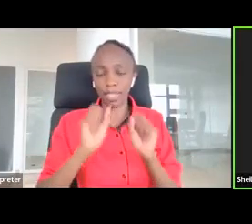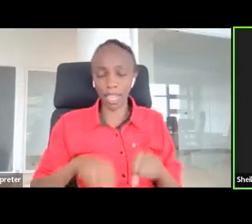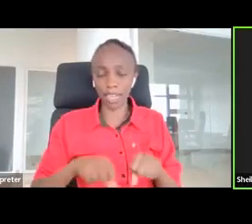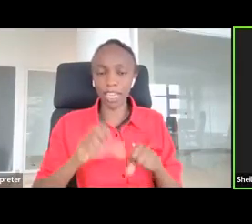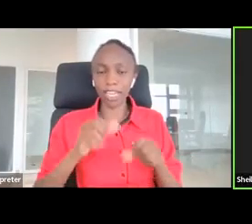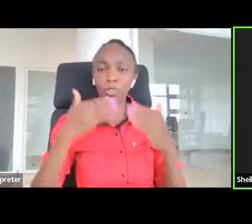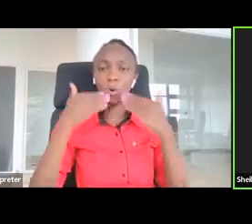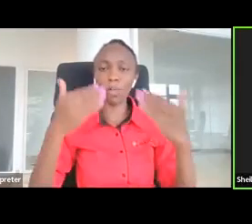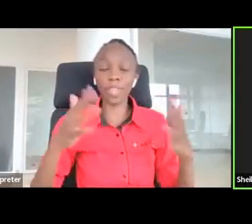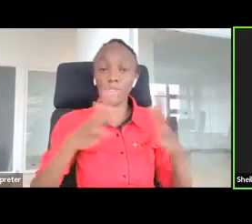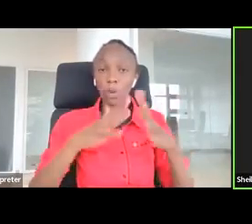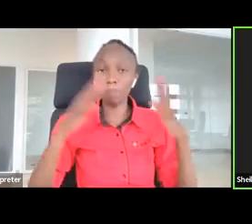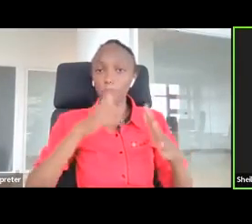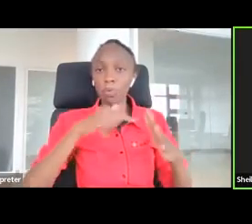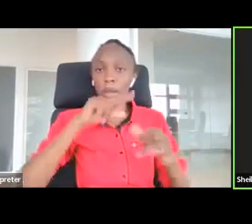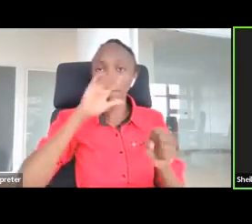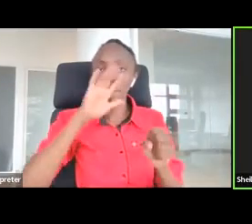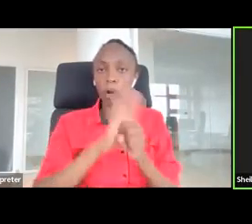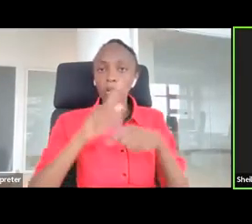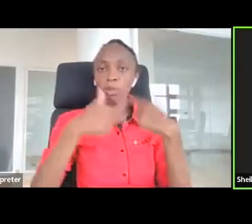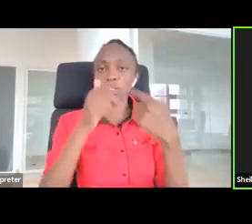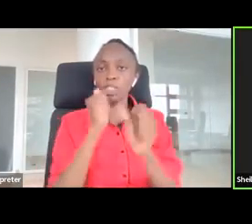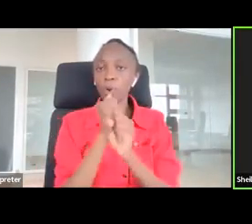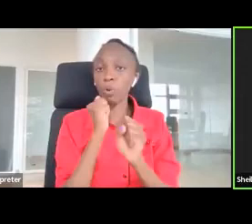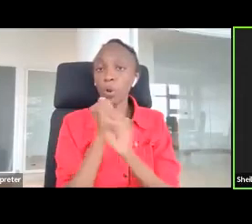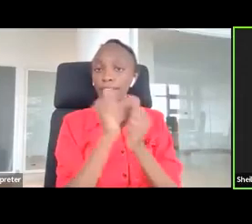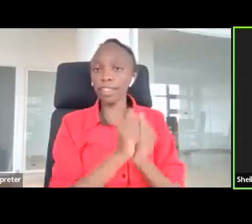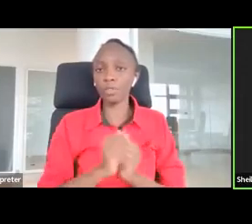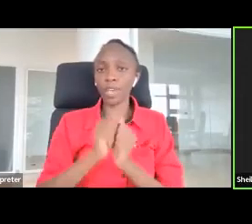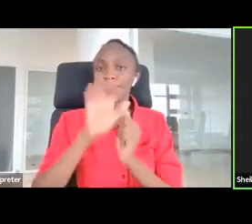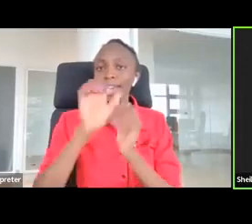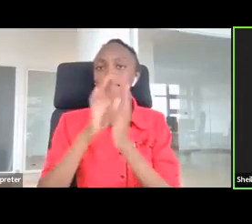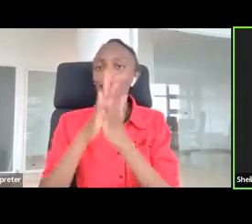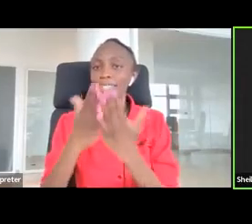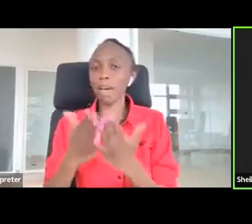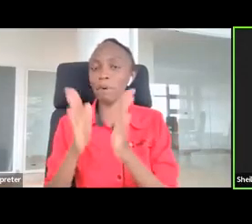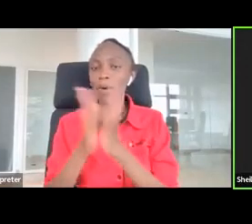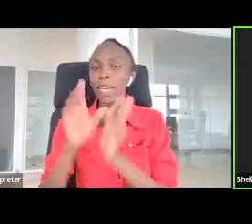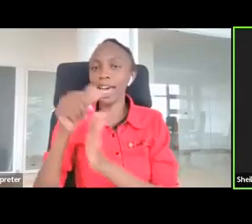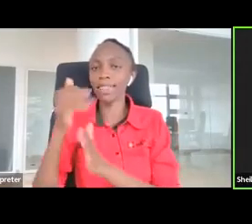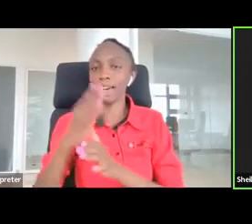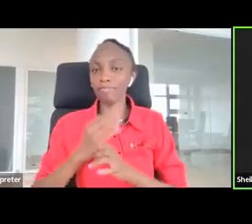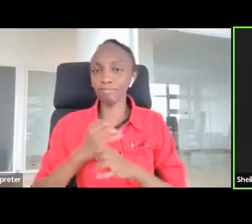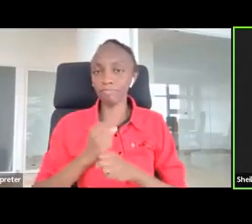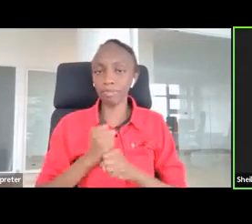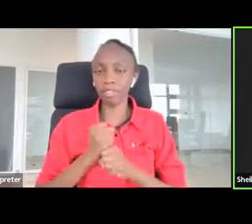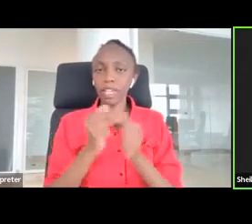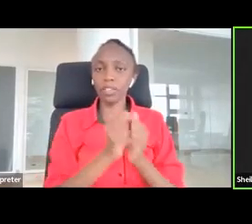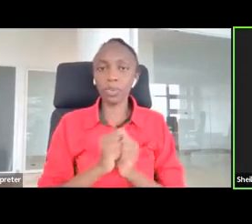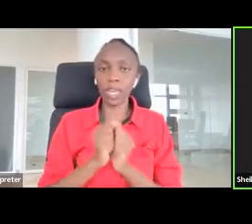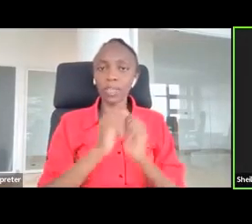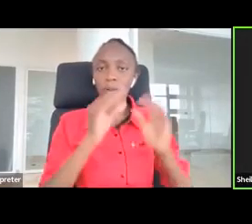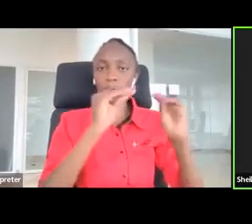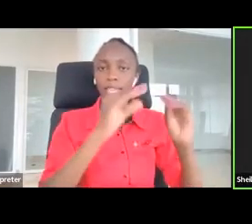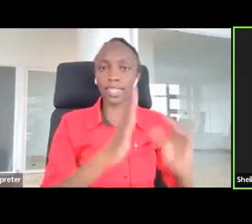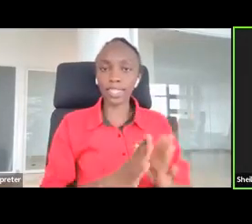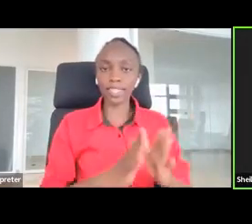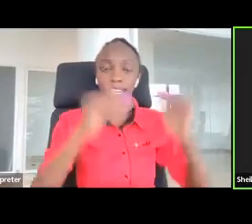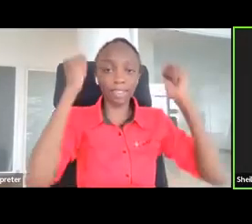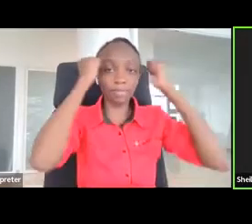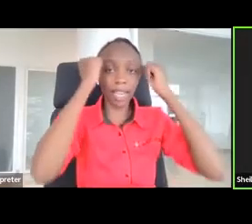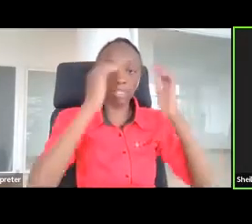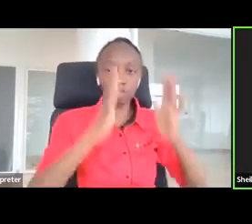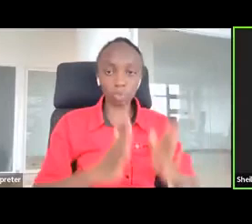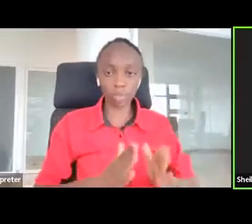still promise to work with you, eKitabu and the rest of the stakeholders, together with our teachers and our students and